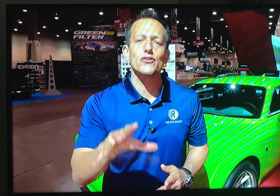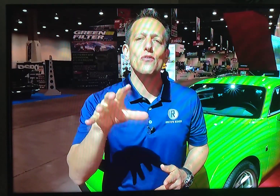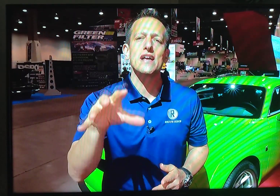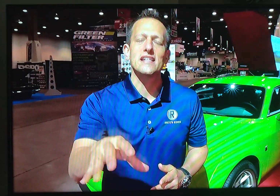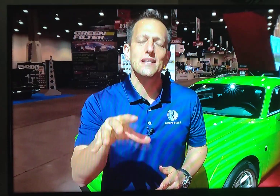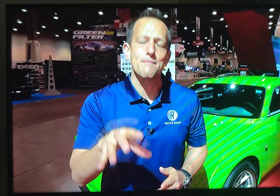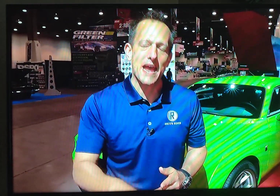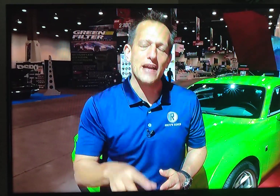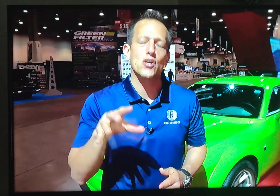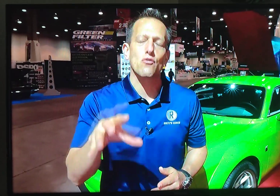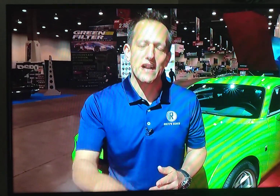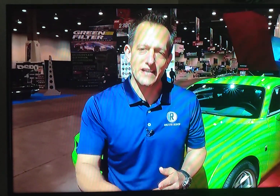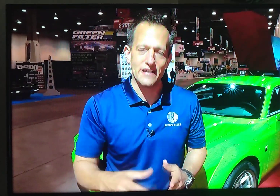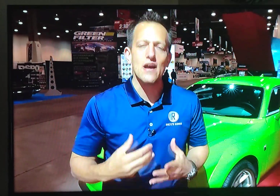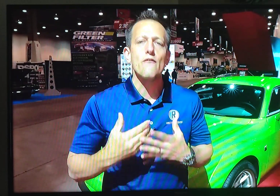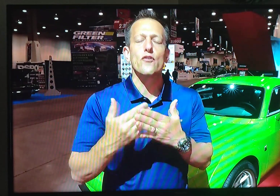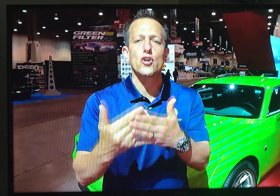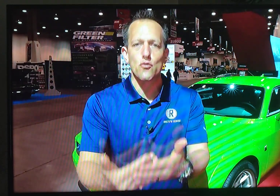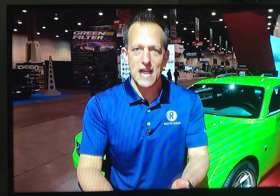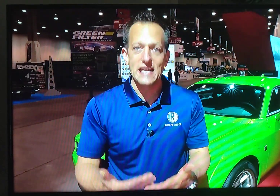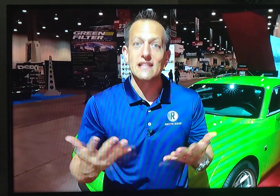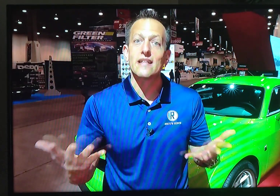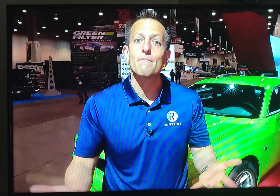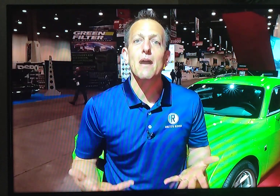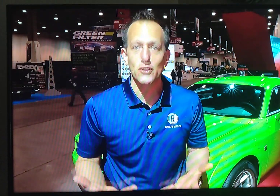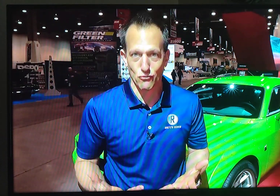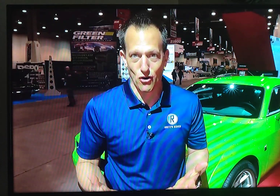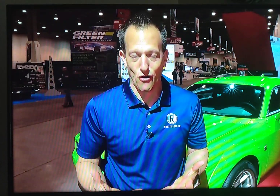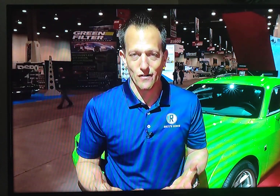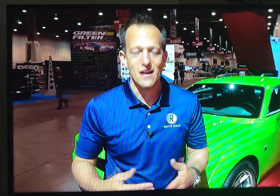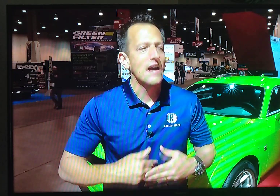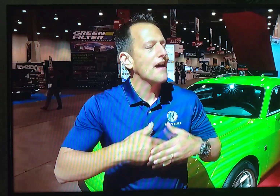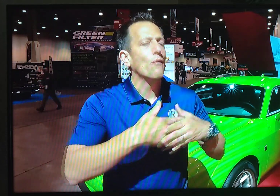He looks like one of us, but he's not one of us See there was something